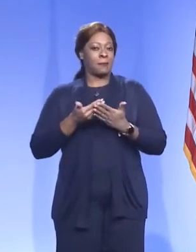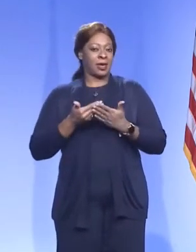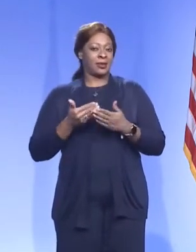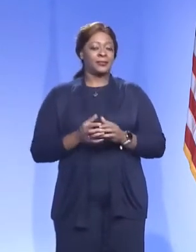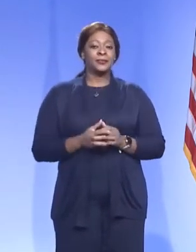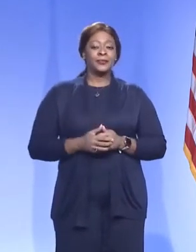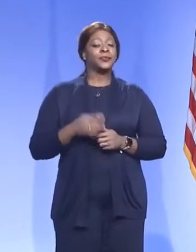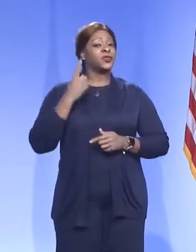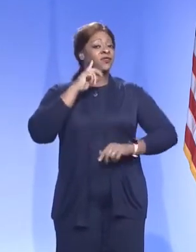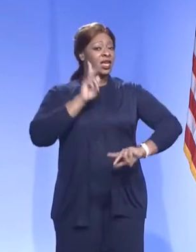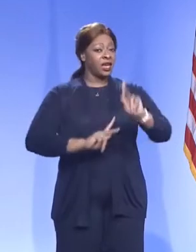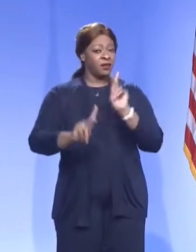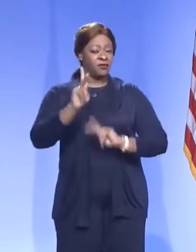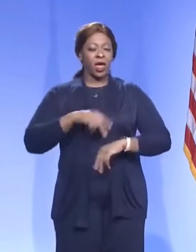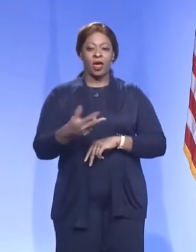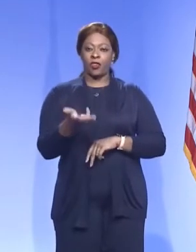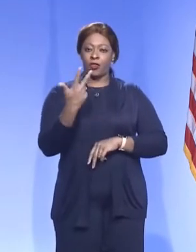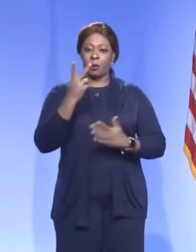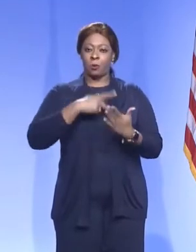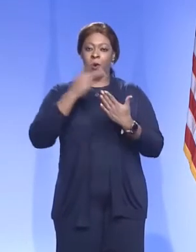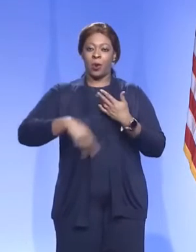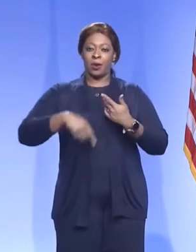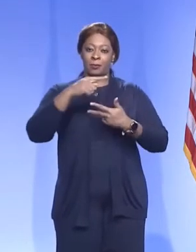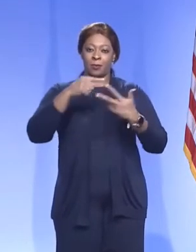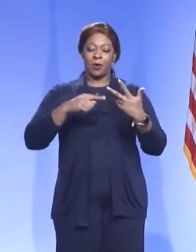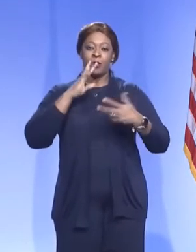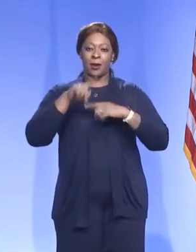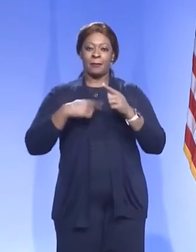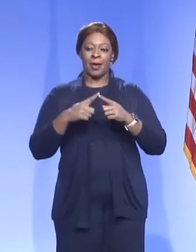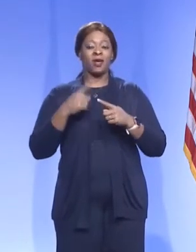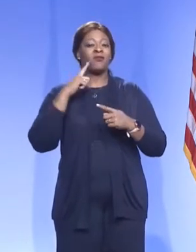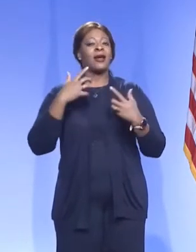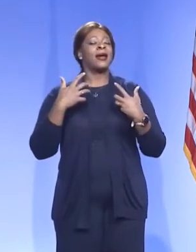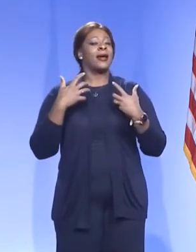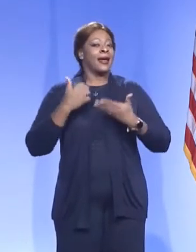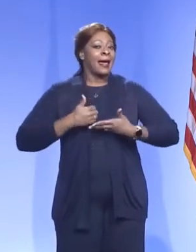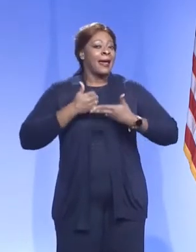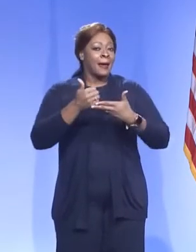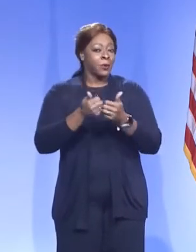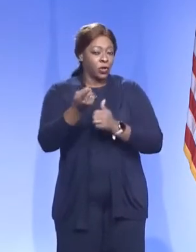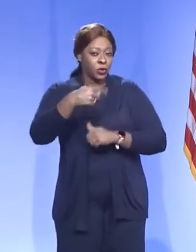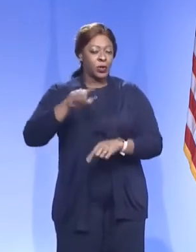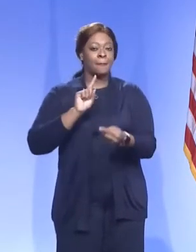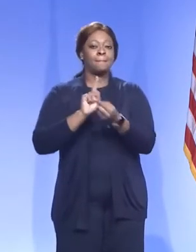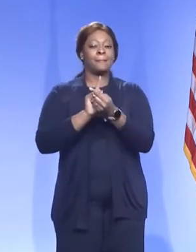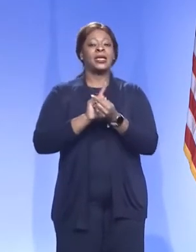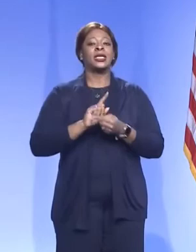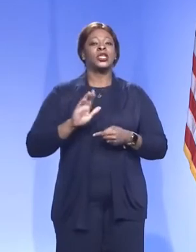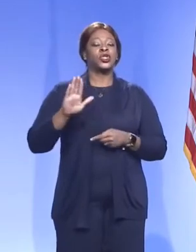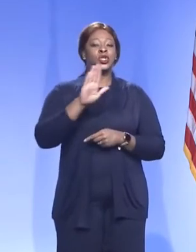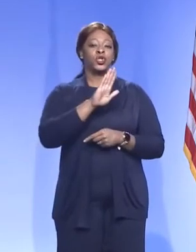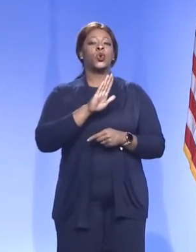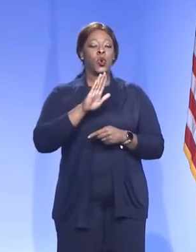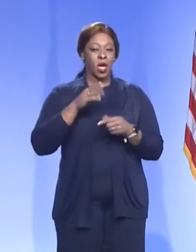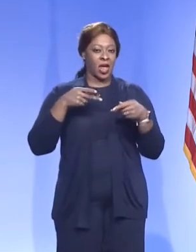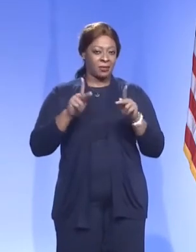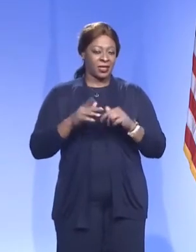for individuals, there are 3 programs I'd like to talk about today for help with you to meet your obligations. And the first is